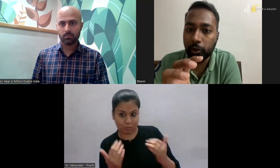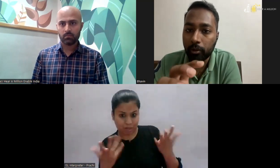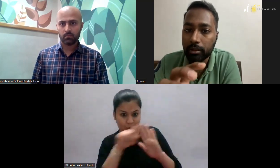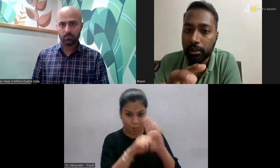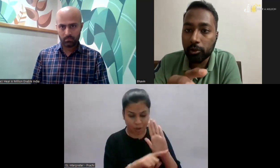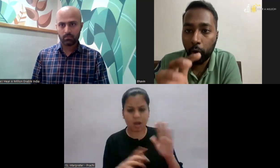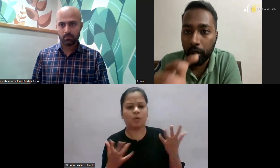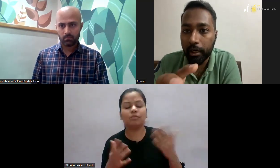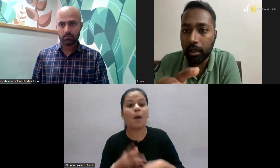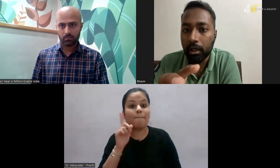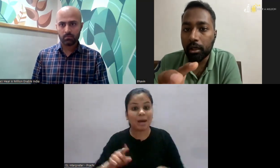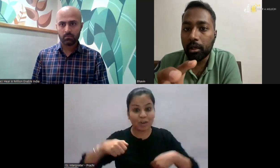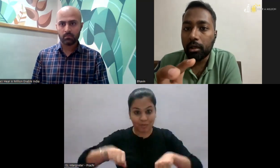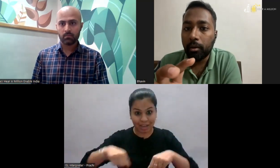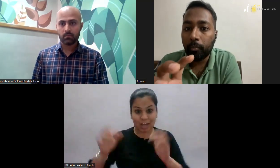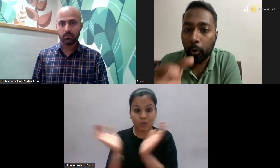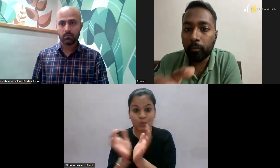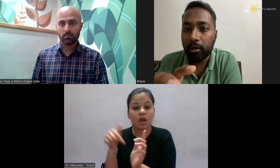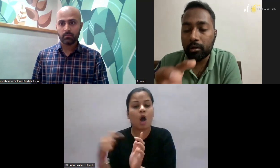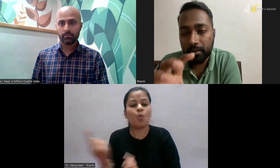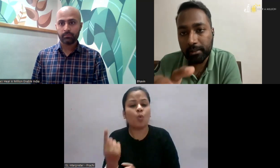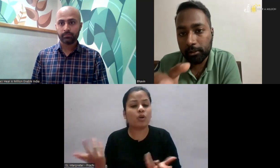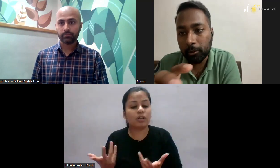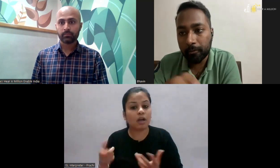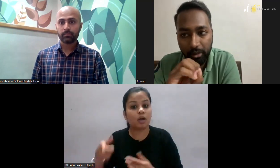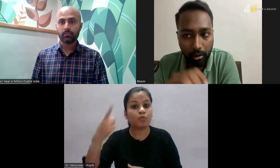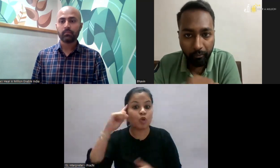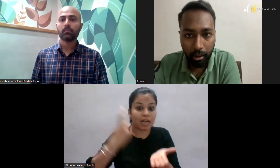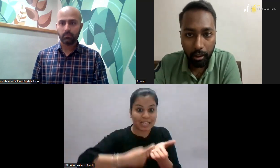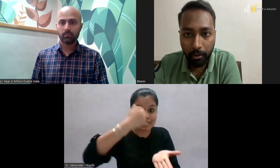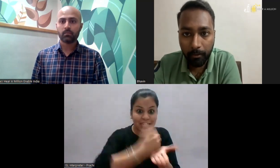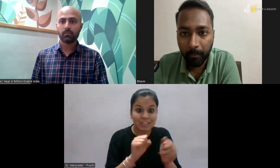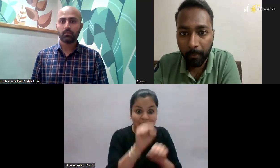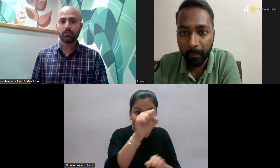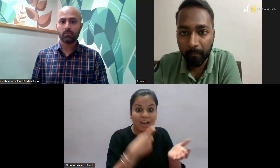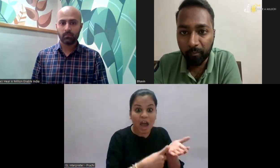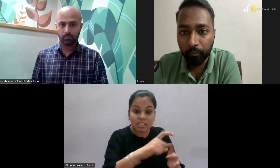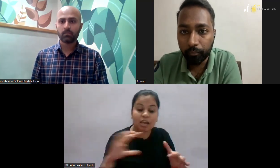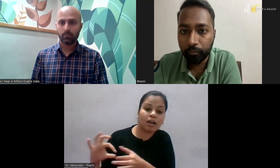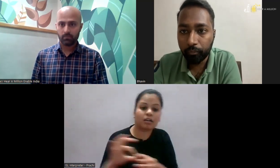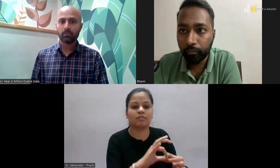vehicle insurance is only from registration of certificate.